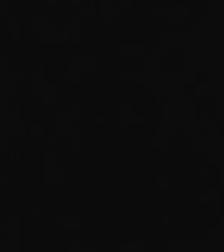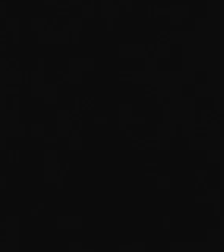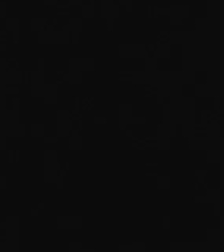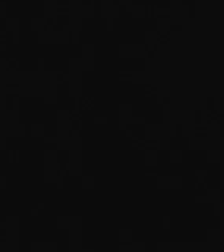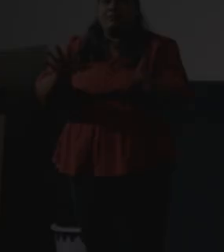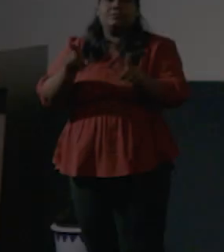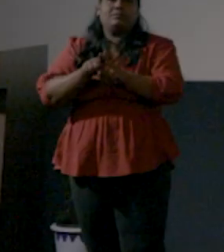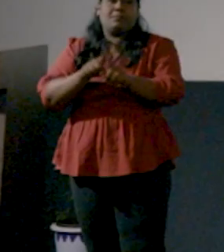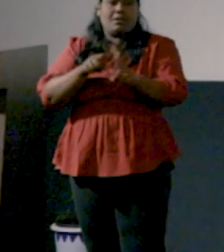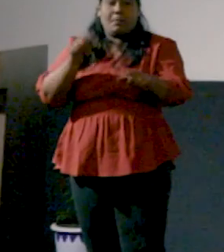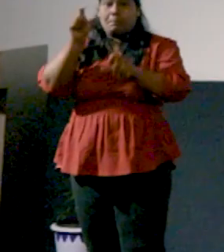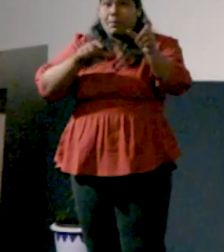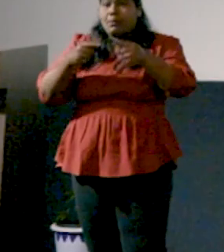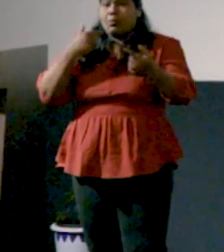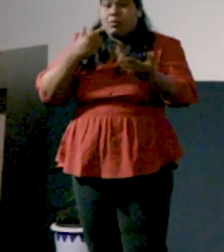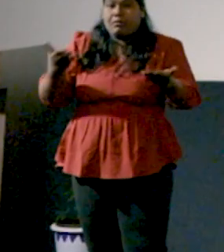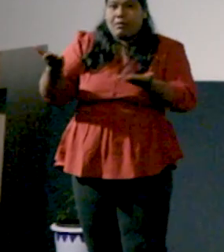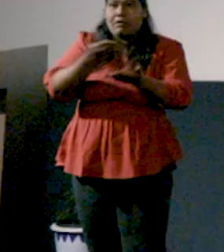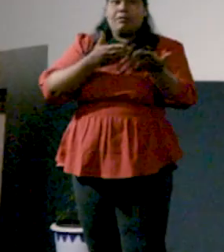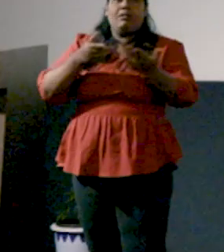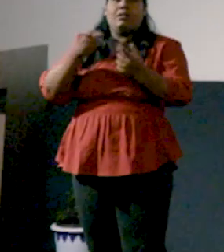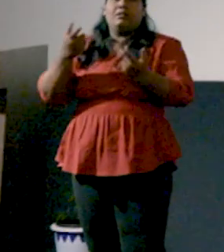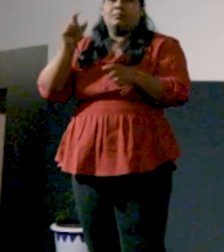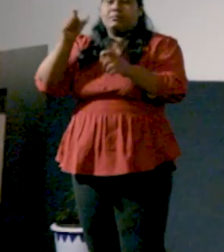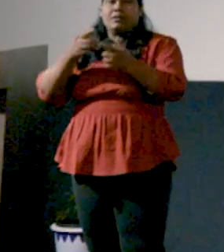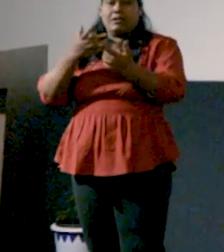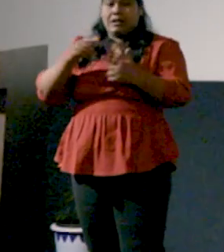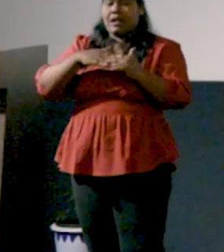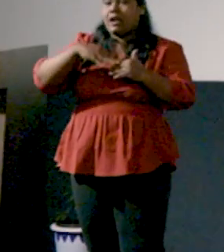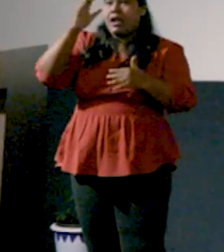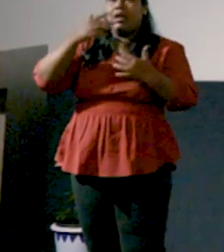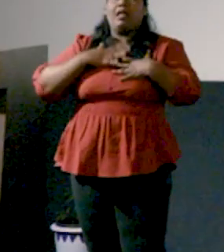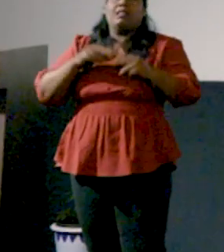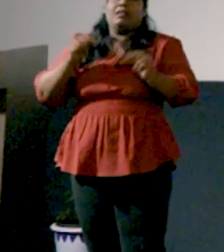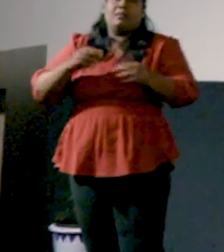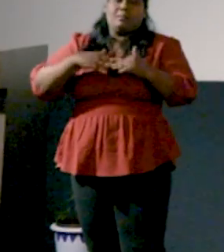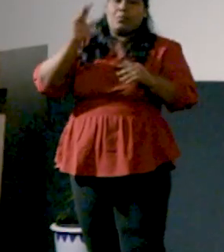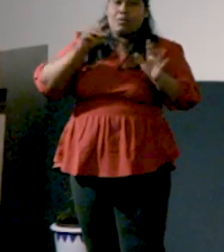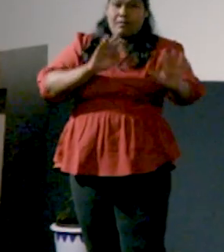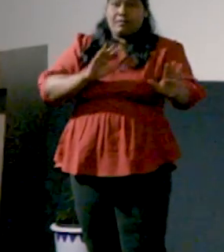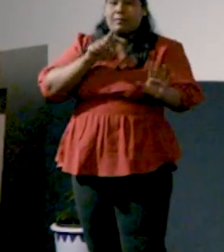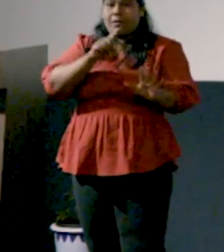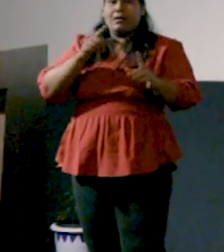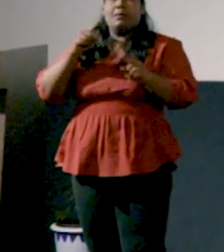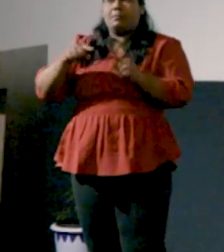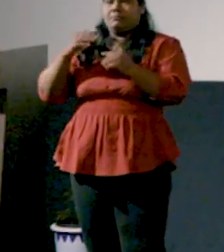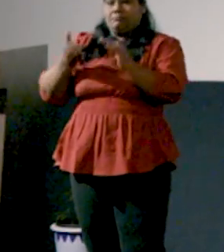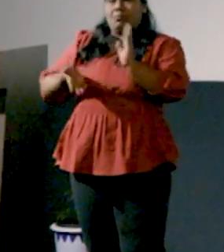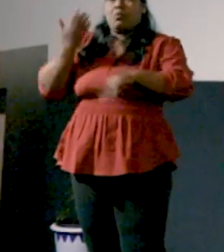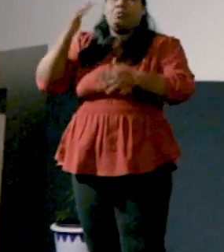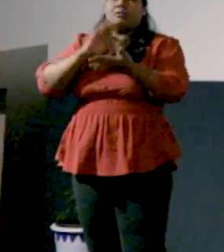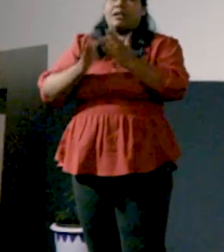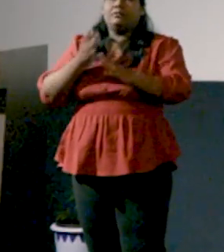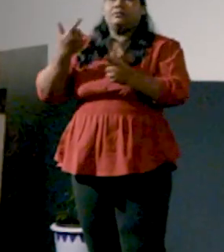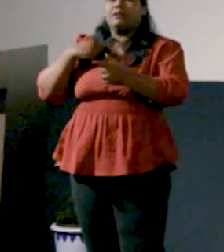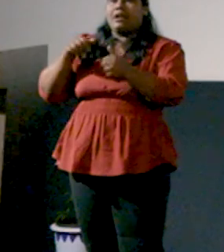illnesses are universal. Everybody has that. Personal disabilities are people who have a higher health need but are now facing higher challenges in